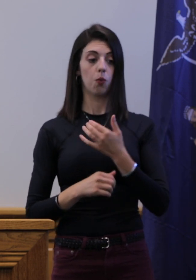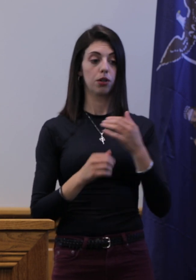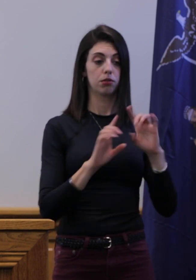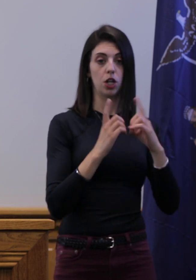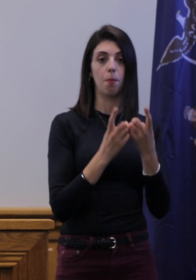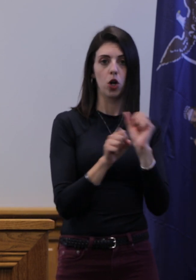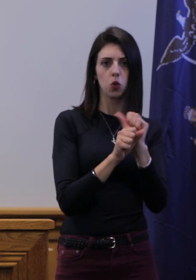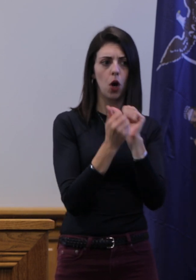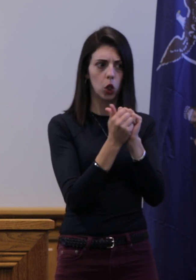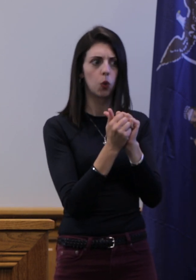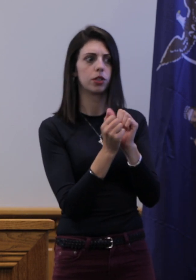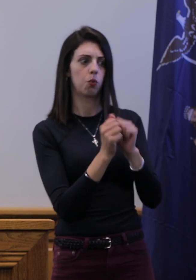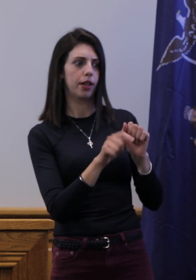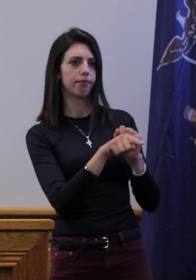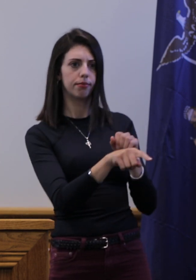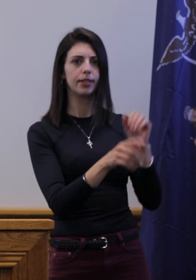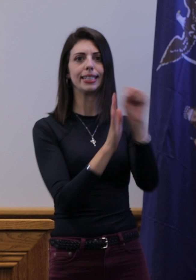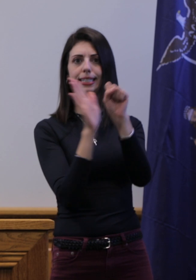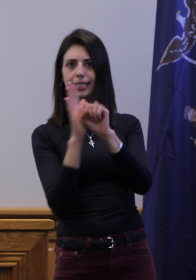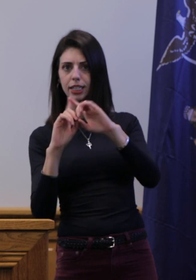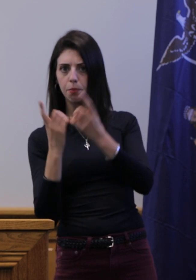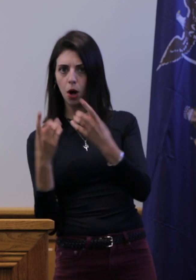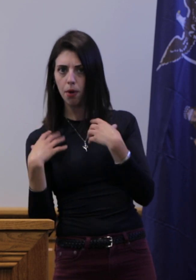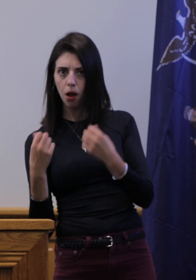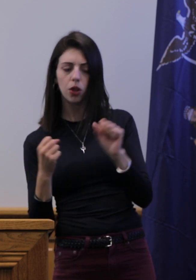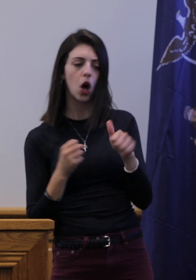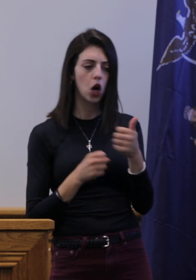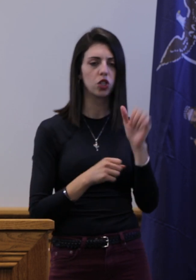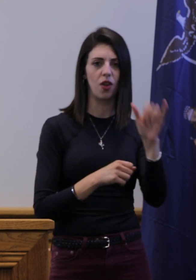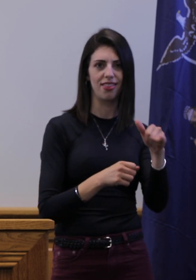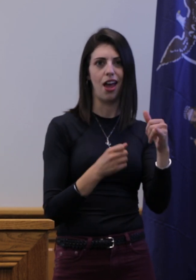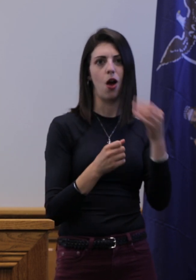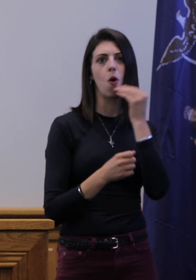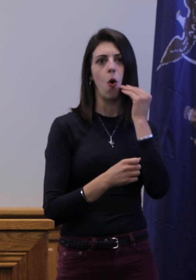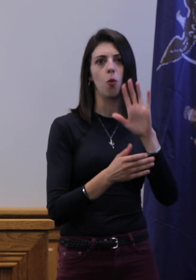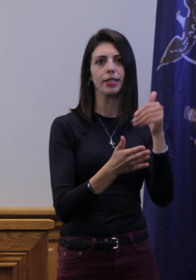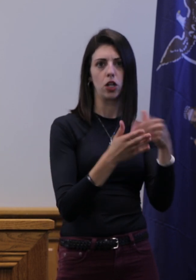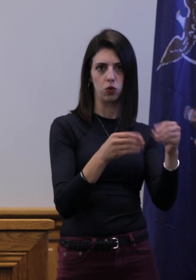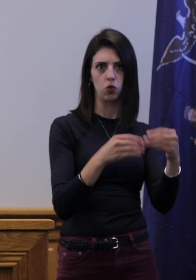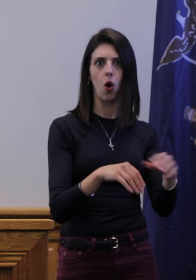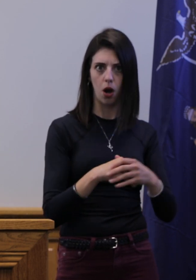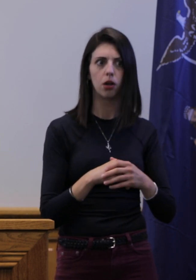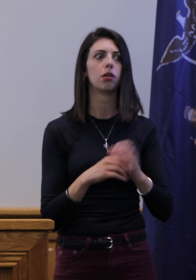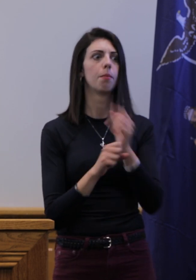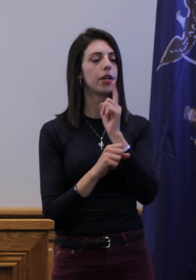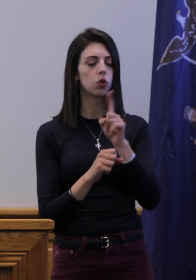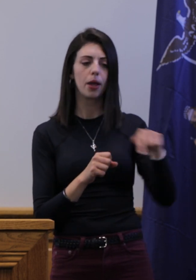and Rabies Home Center. The store is following our guidance and maintaining disinfecting and cleaning